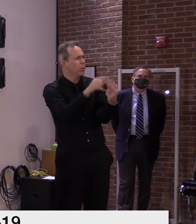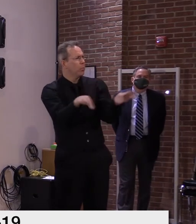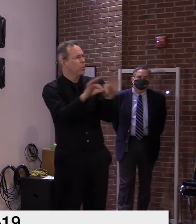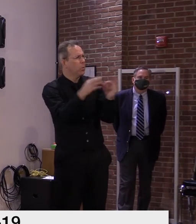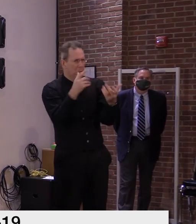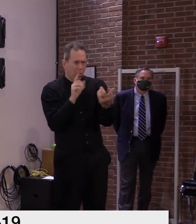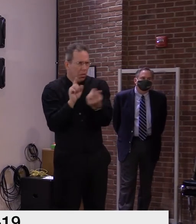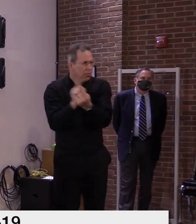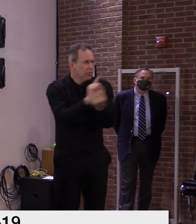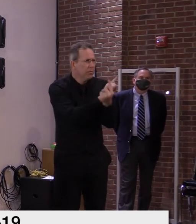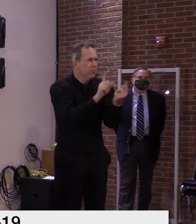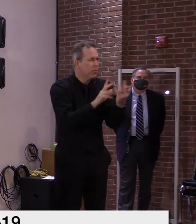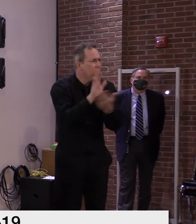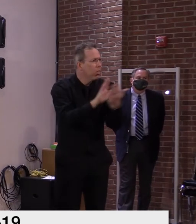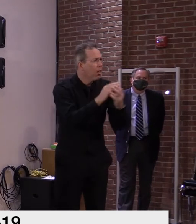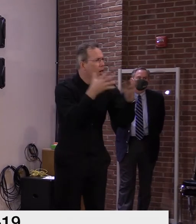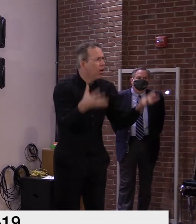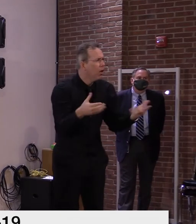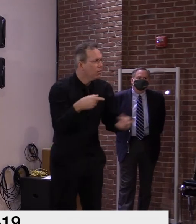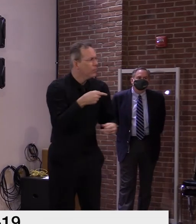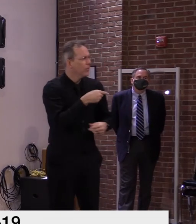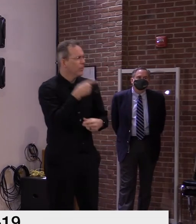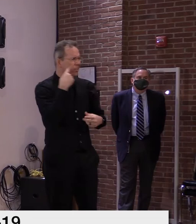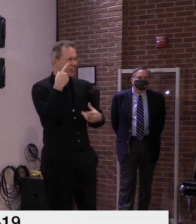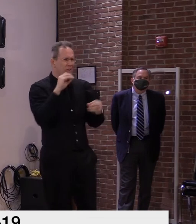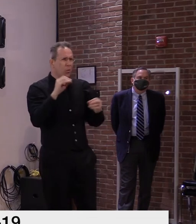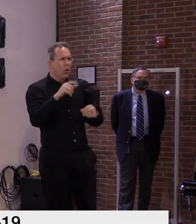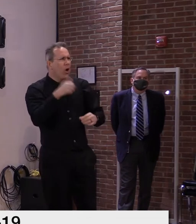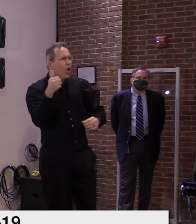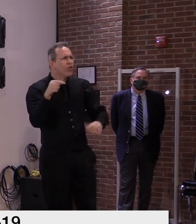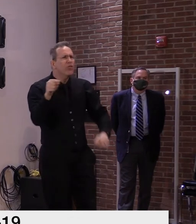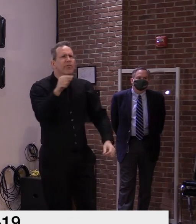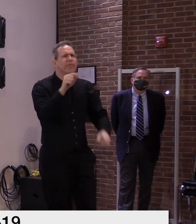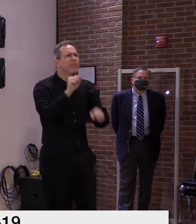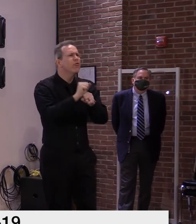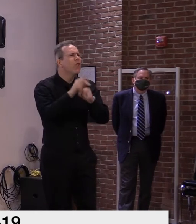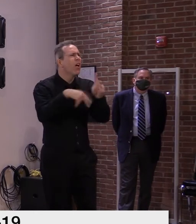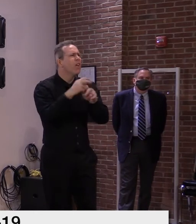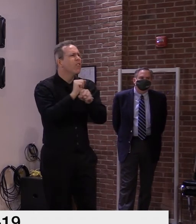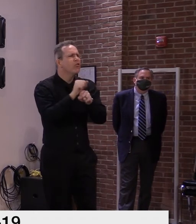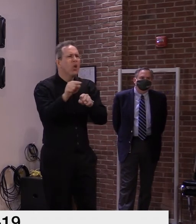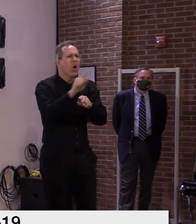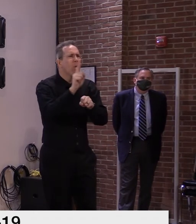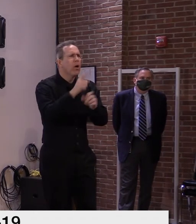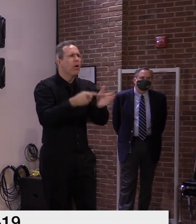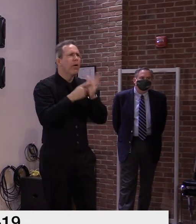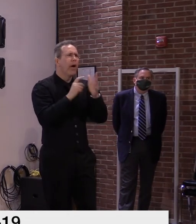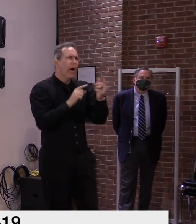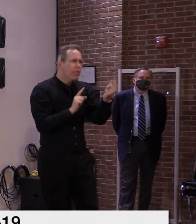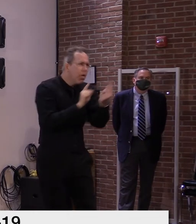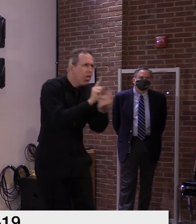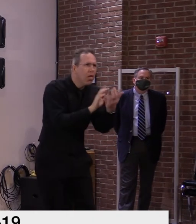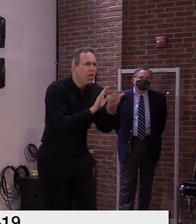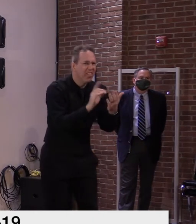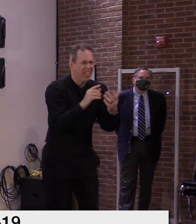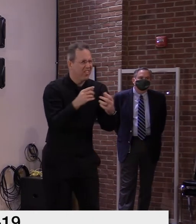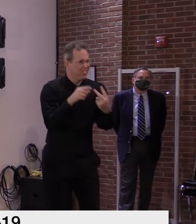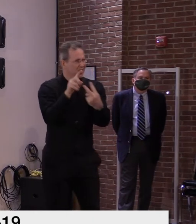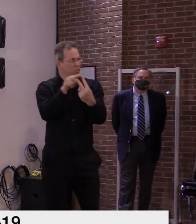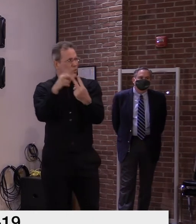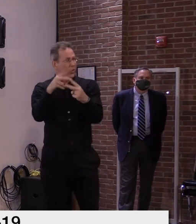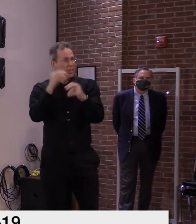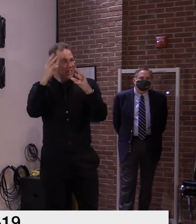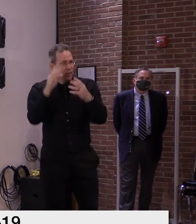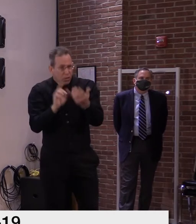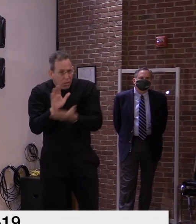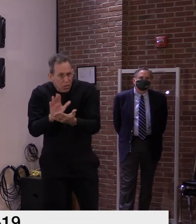didn't seem to be any groups that were really bubbling to the top and probably in the eyes of the public. I mean, it's sort of like the police. Everybody agreed they ought to be